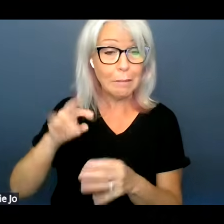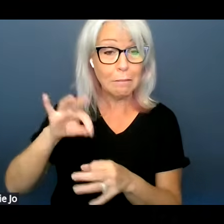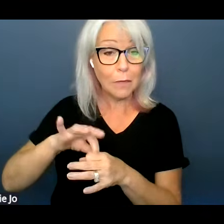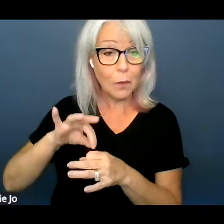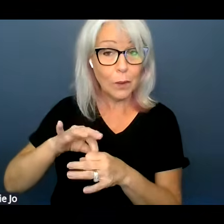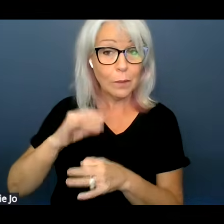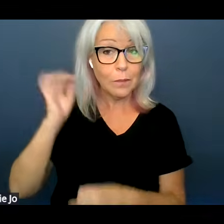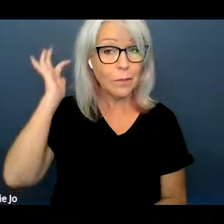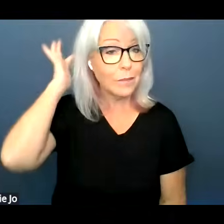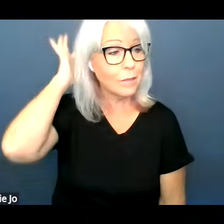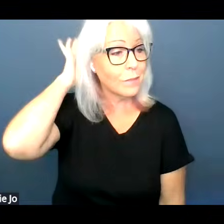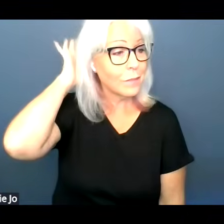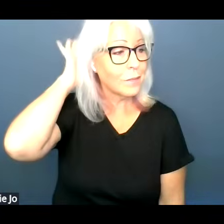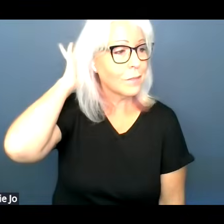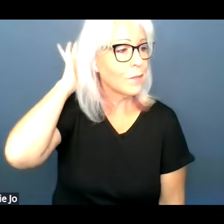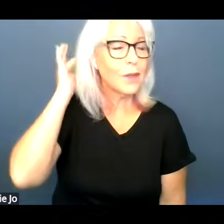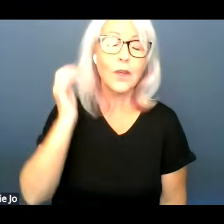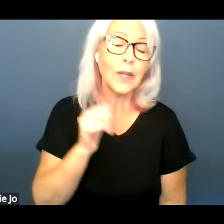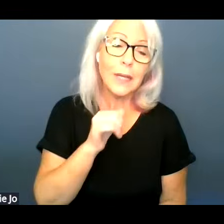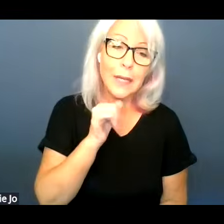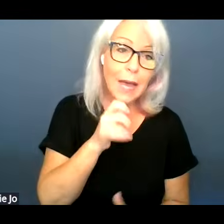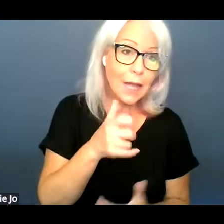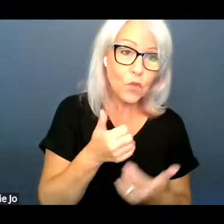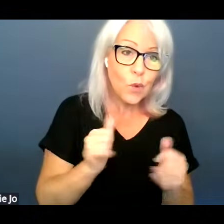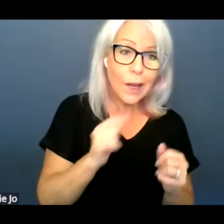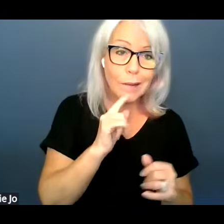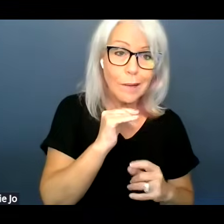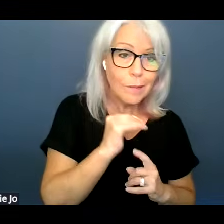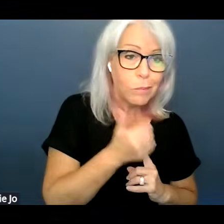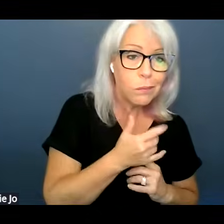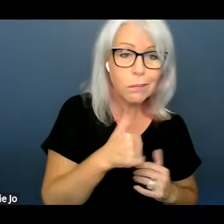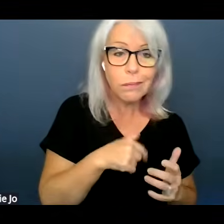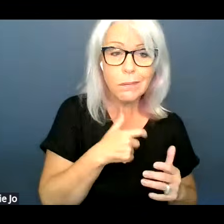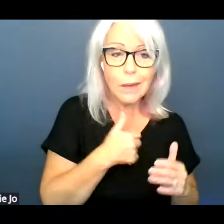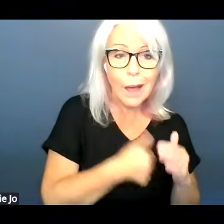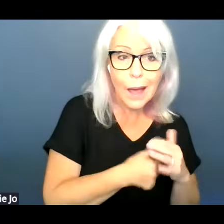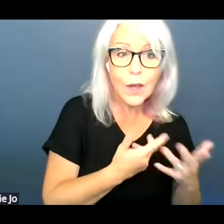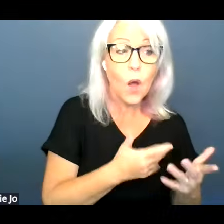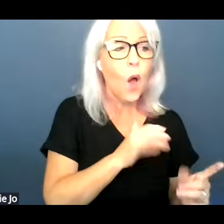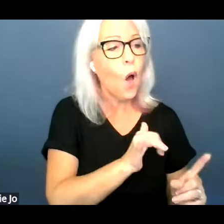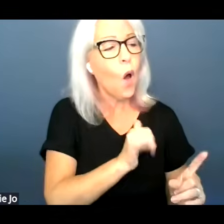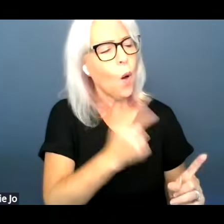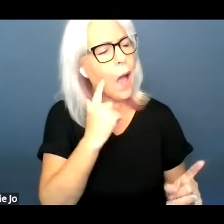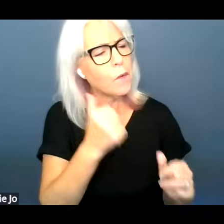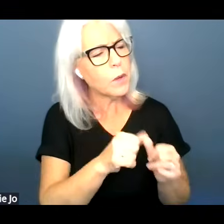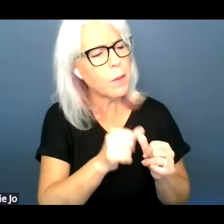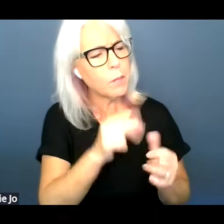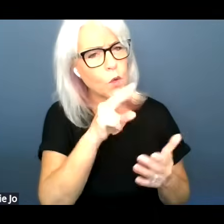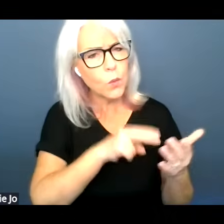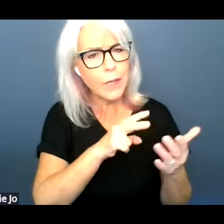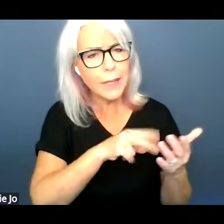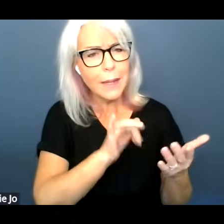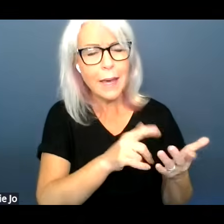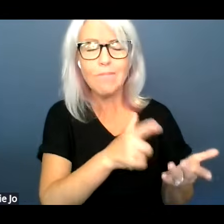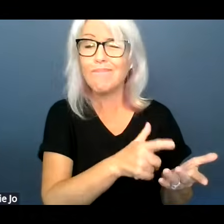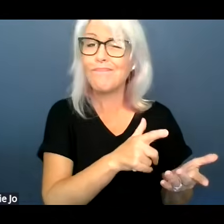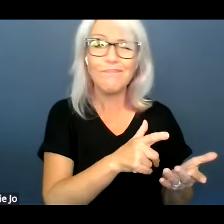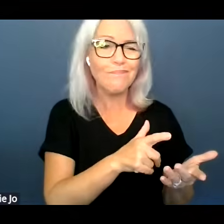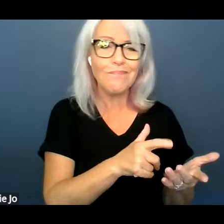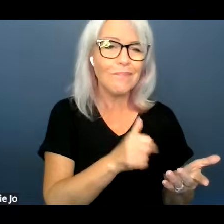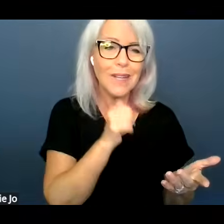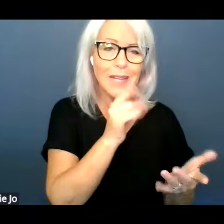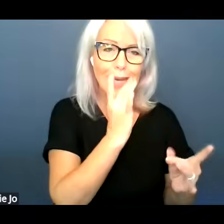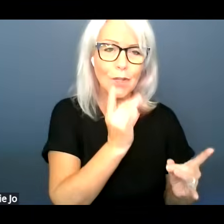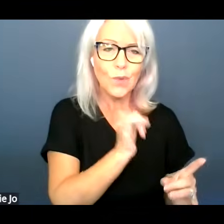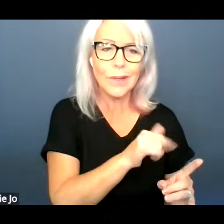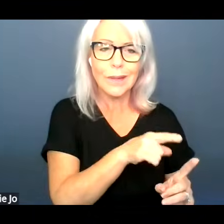We're not trying to pull anything over on anybody. We want people to see it and be, oh, yeah, that's the one I saw, and I'm not interested in that.